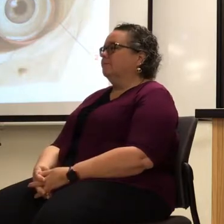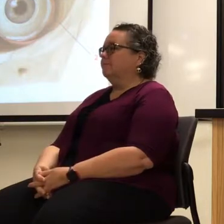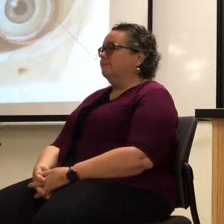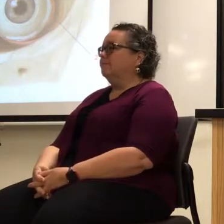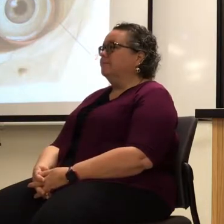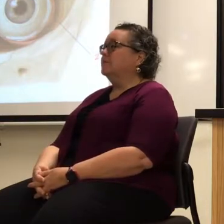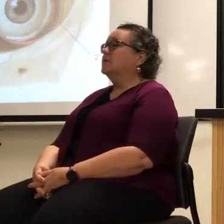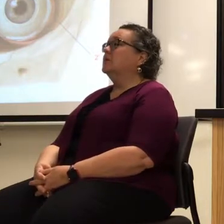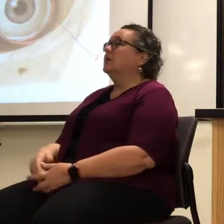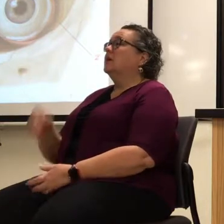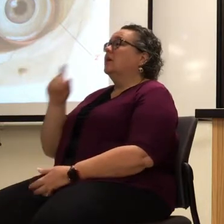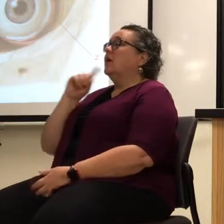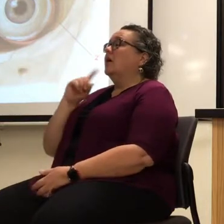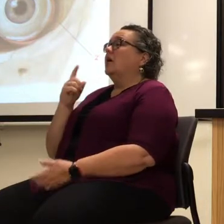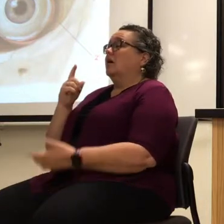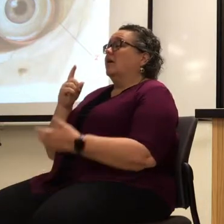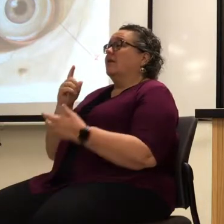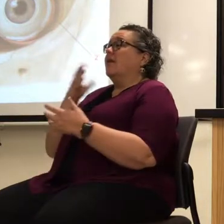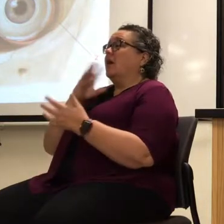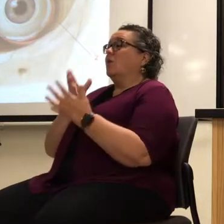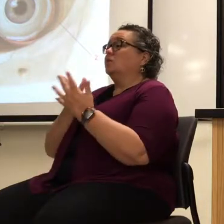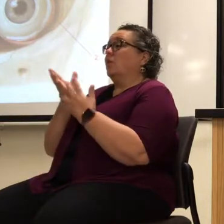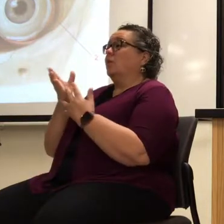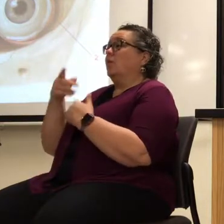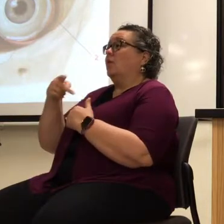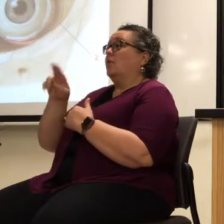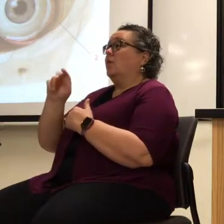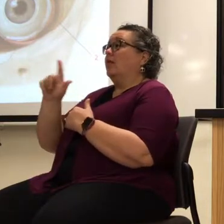The one that runs through a pulley,